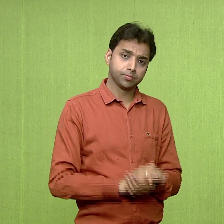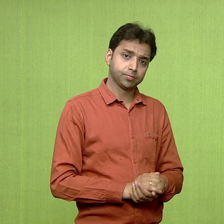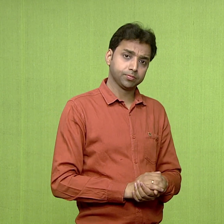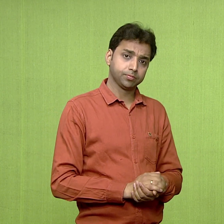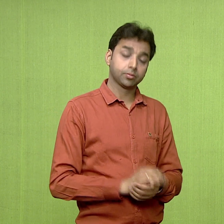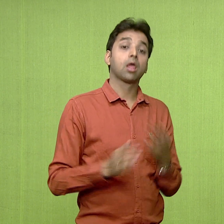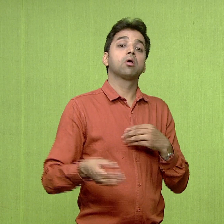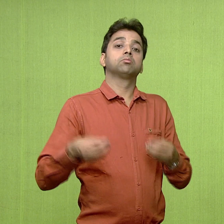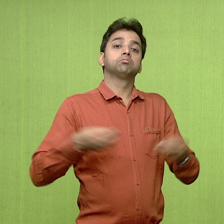and businessmen